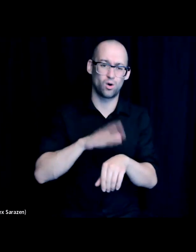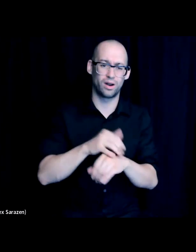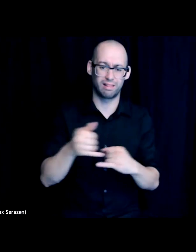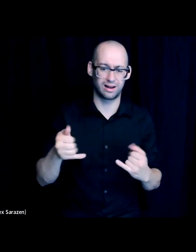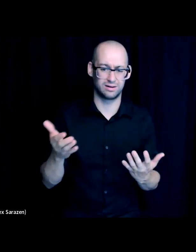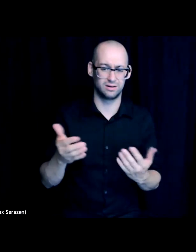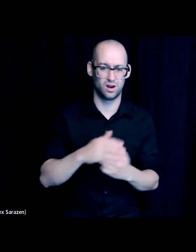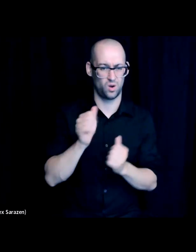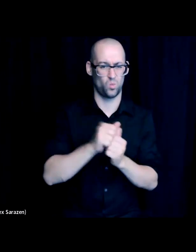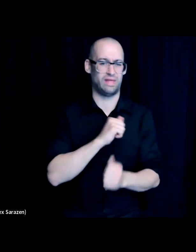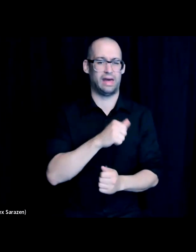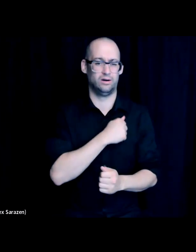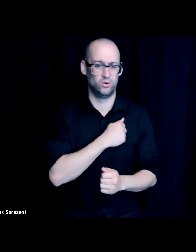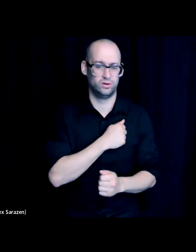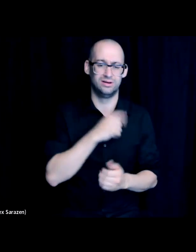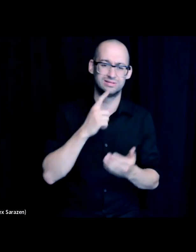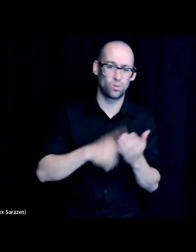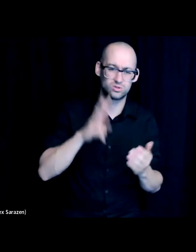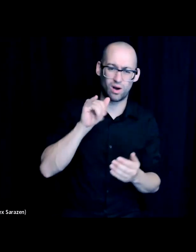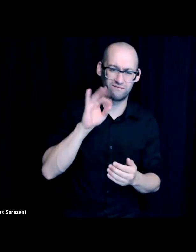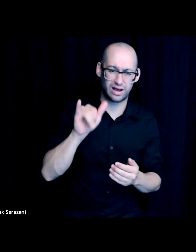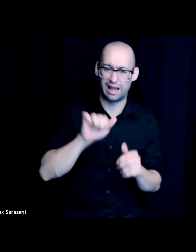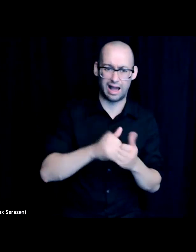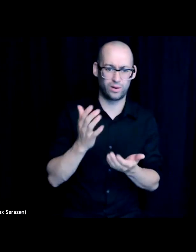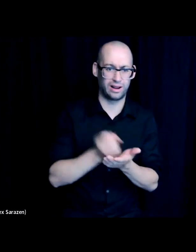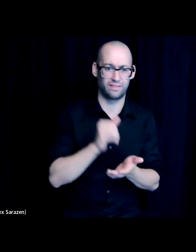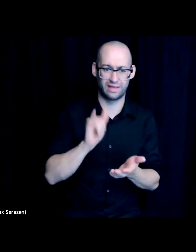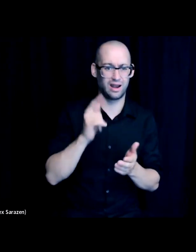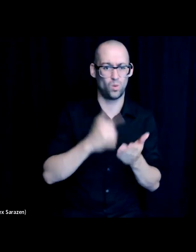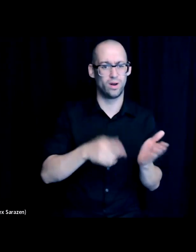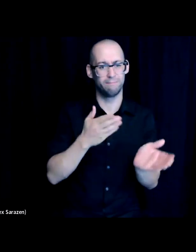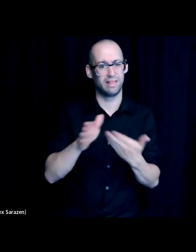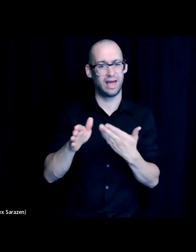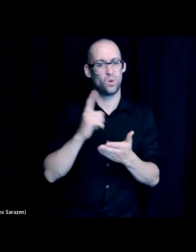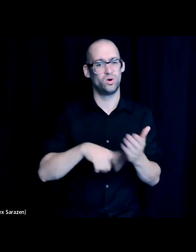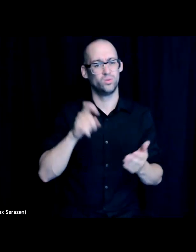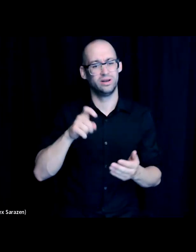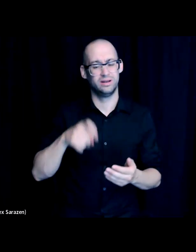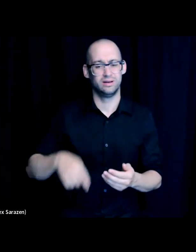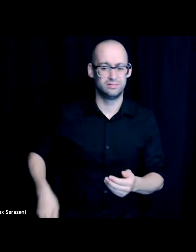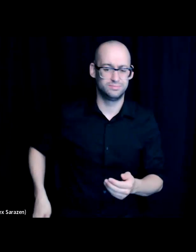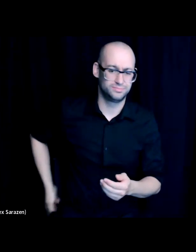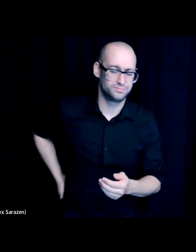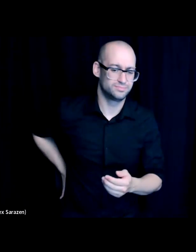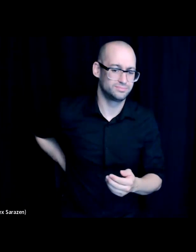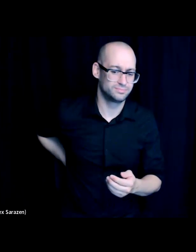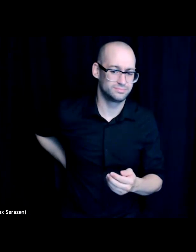with attitude, what's Wi-Fi? How do I get Wi-Fi? What plan do I get? What do I need? There's a manual in prison called the Title 15, and it says